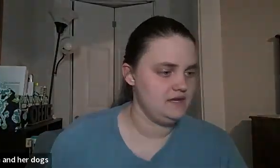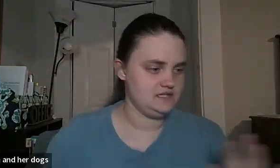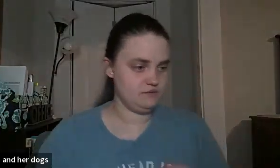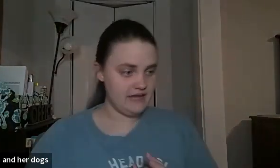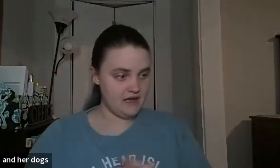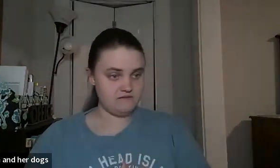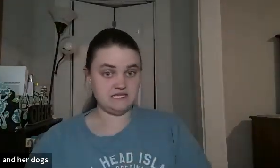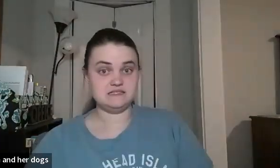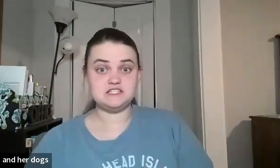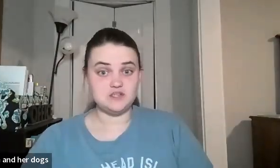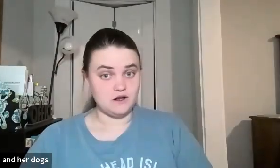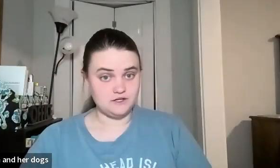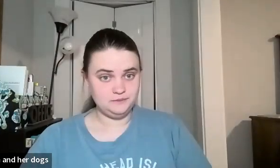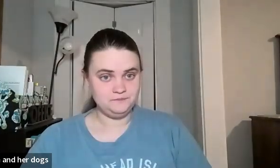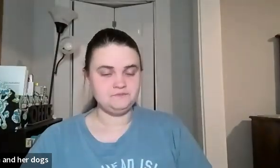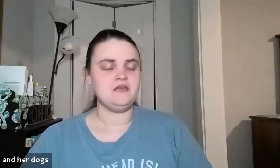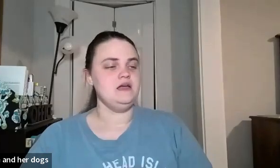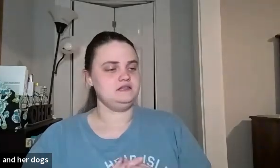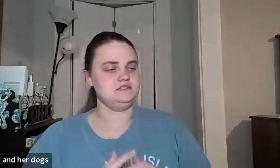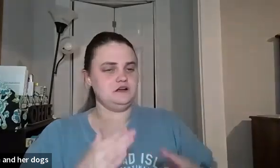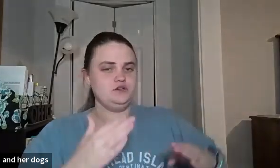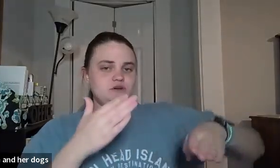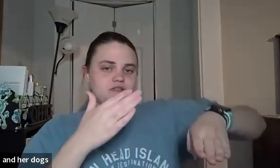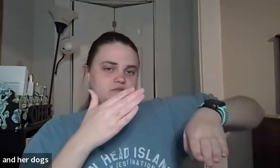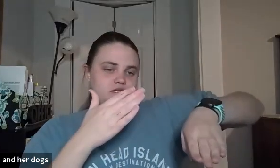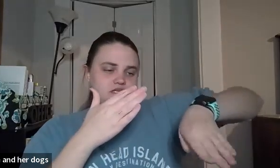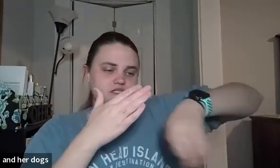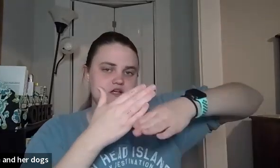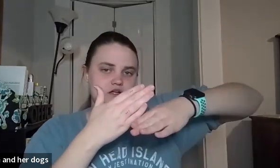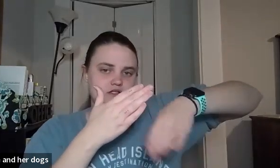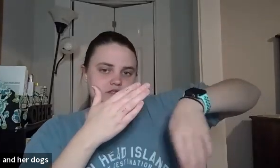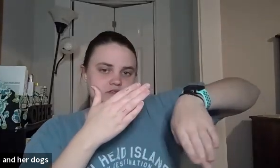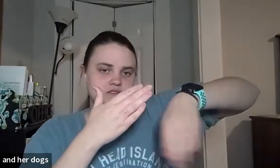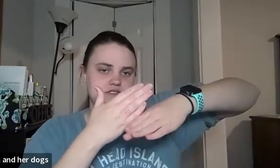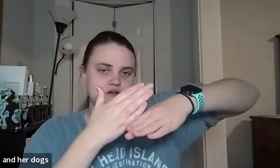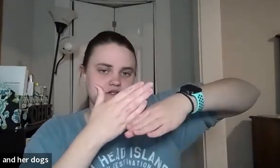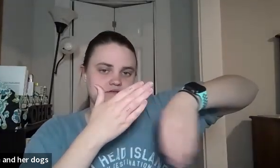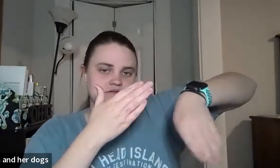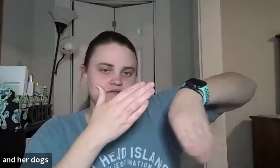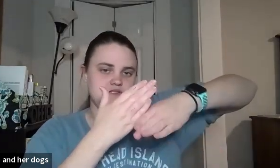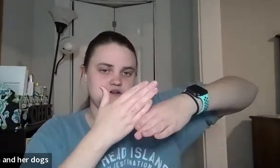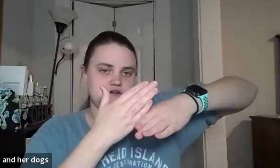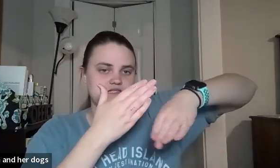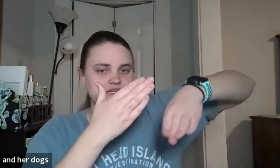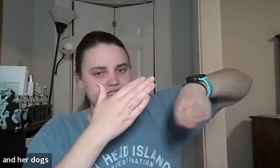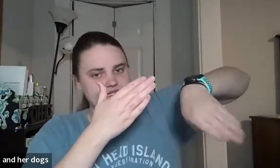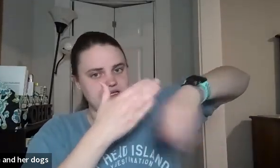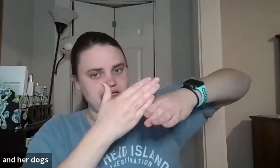next one we have is soccer, and soccer is going to be soccer, and it's like it's kicking